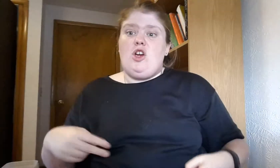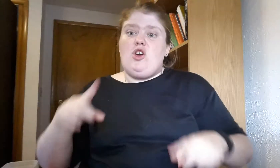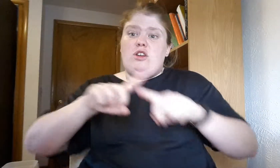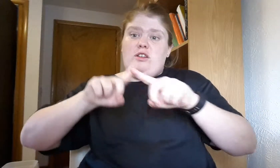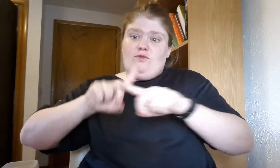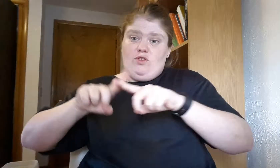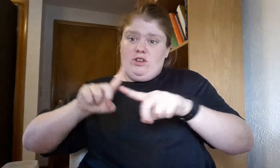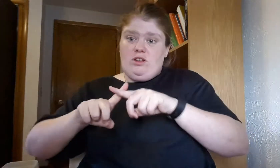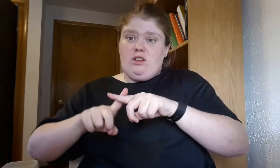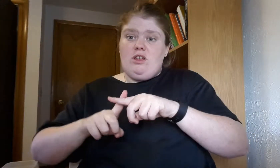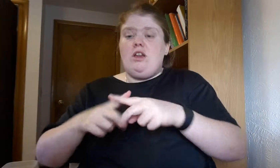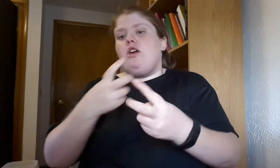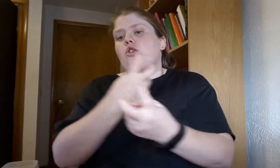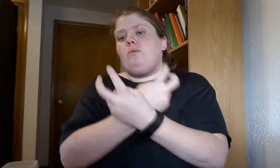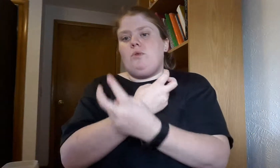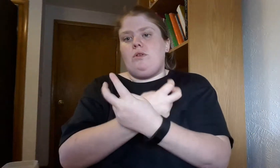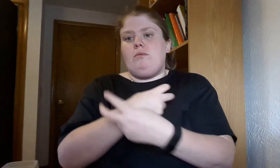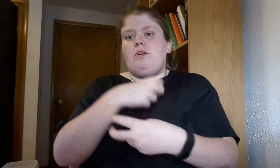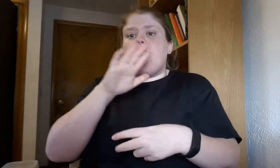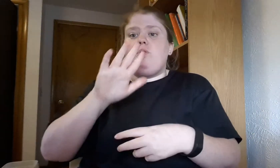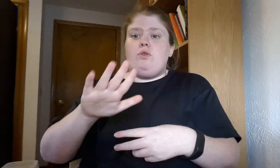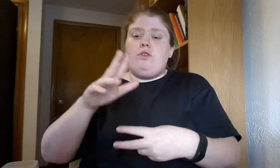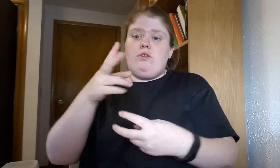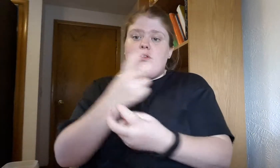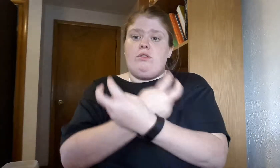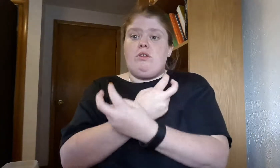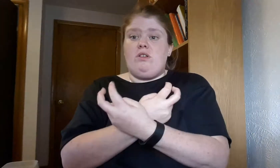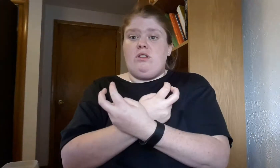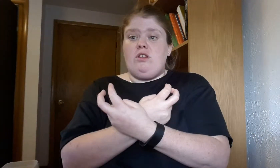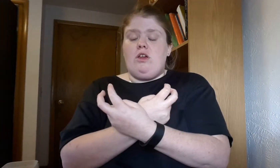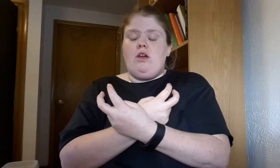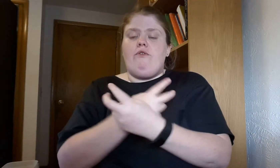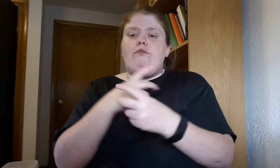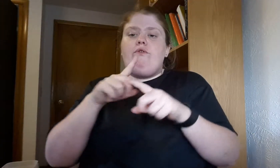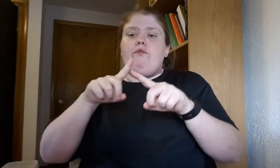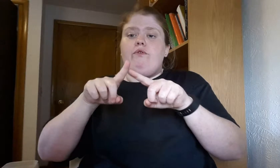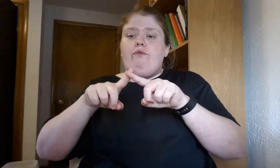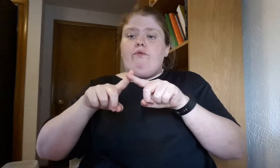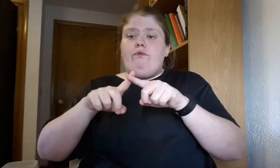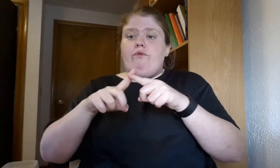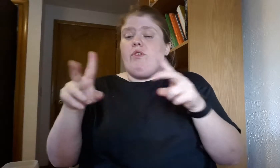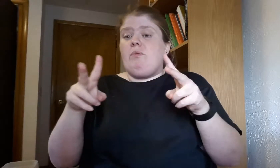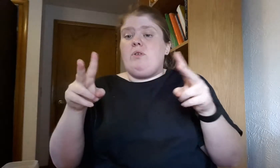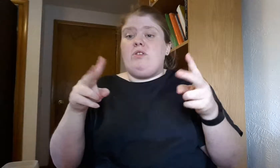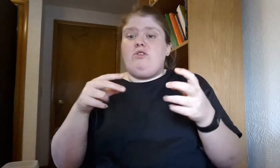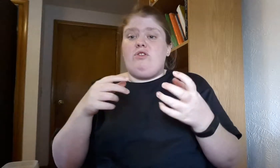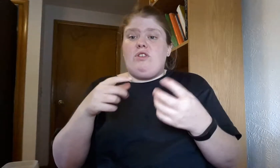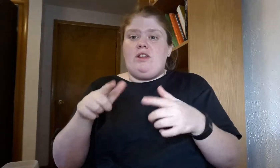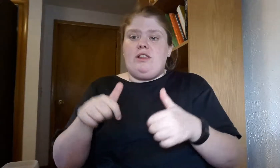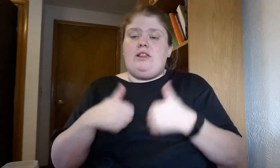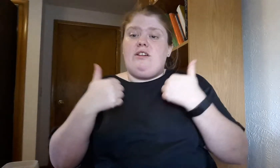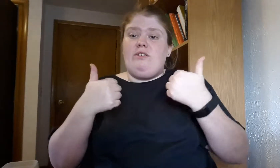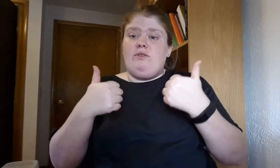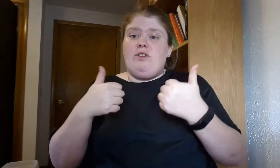The bones that make up your skeleton are all very much alive, growing and changing all the time